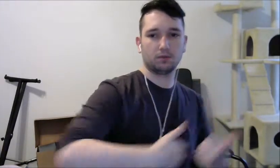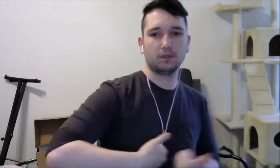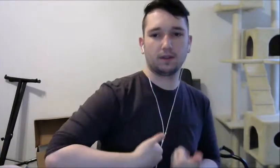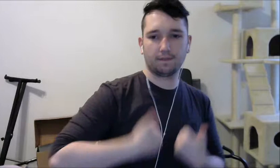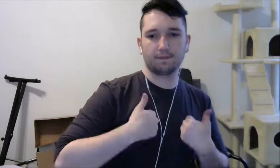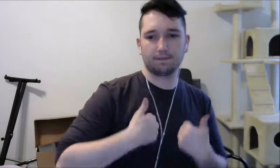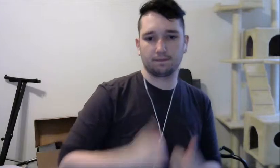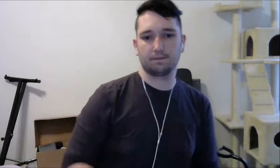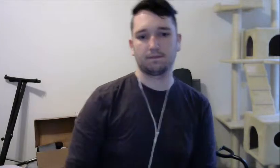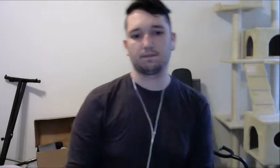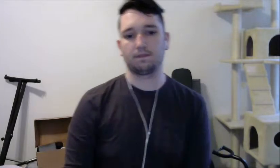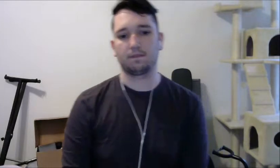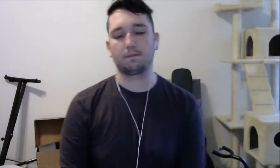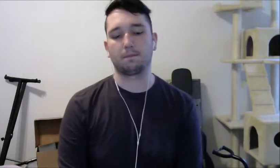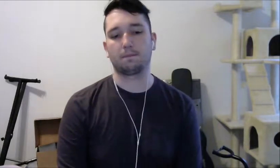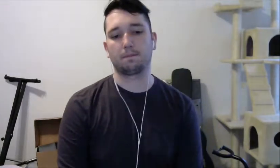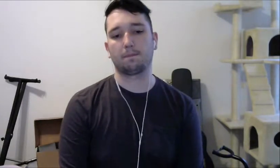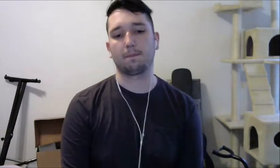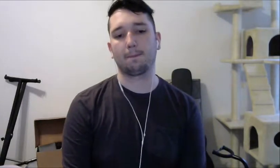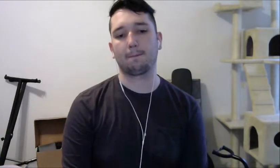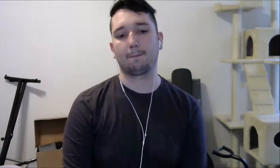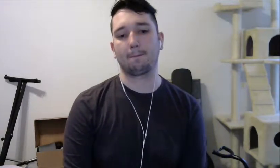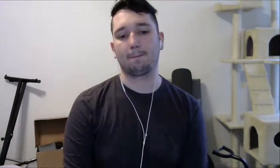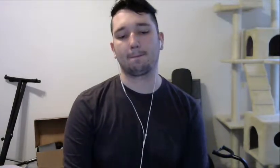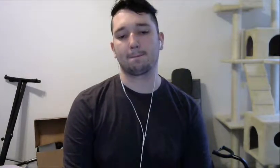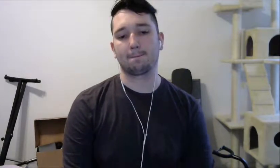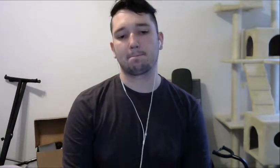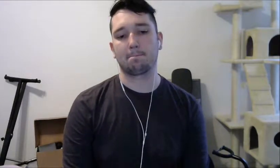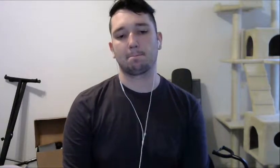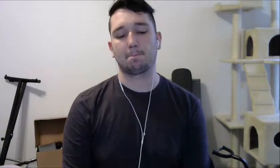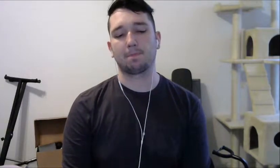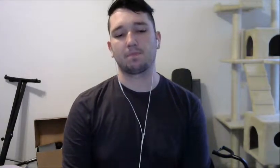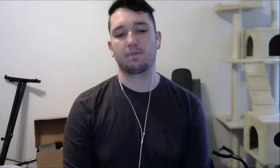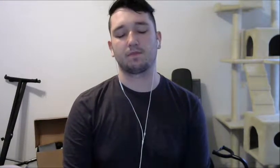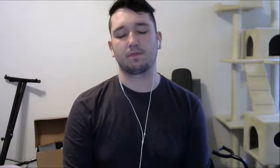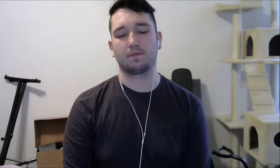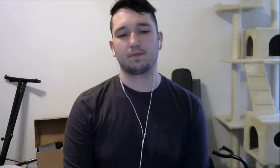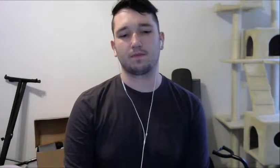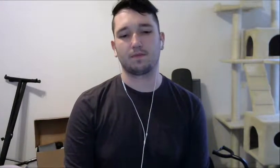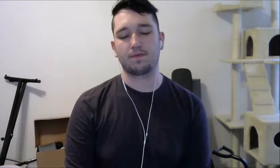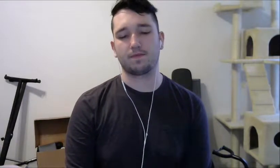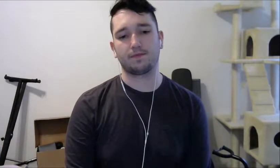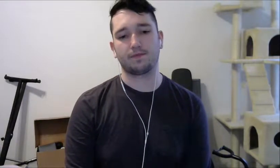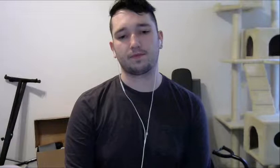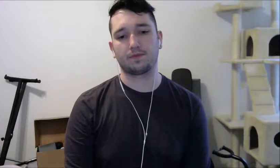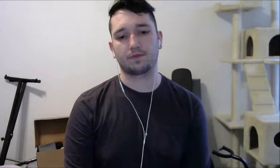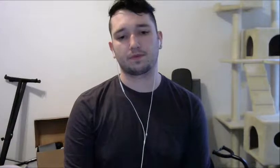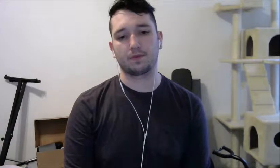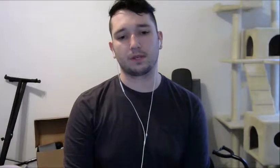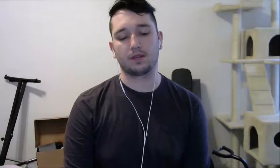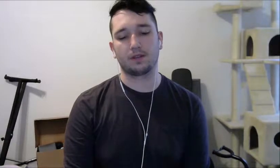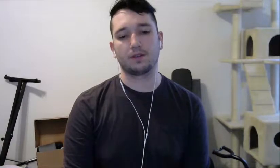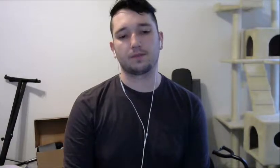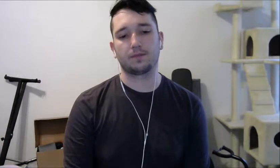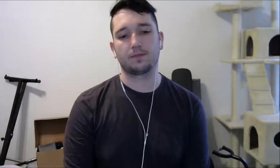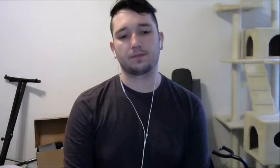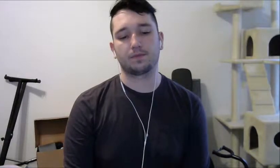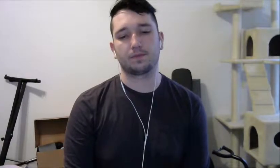Moreover, the incomes of our central city residents, the average income of central city residents has gone down as middle-income families have